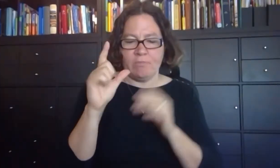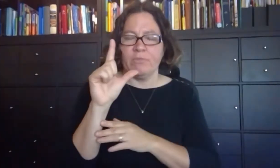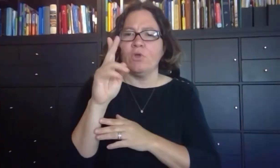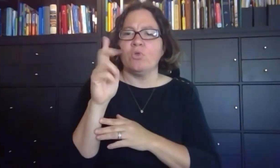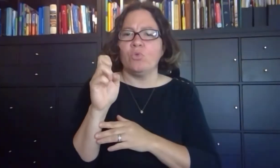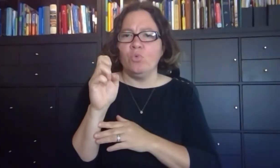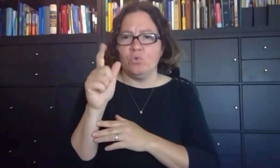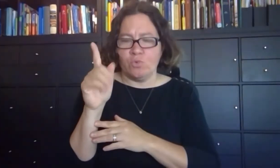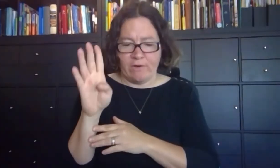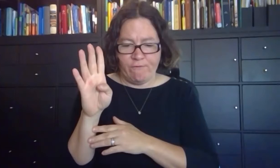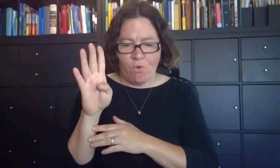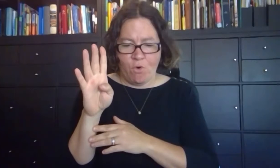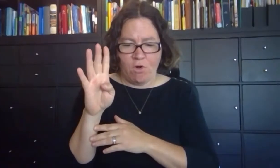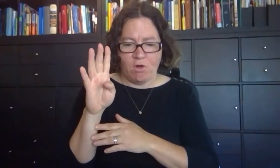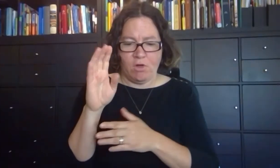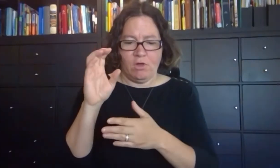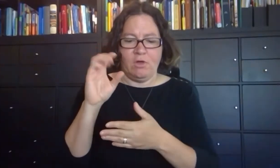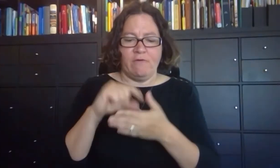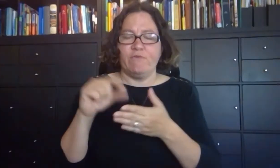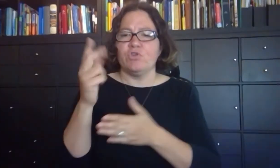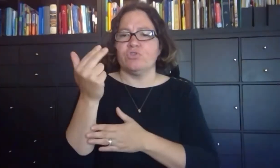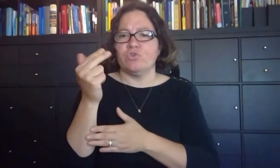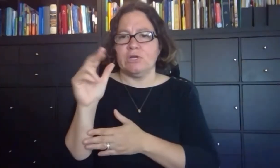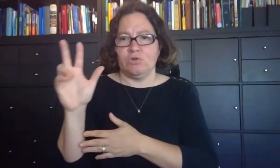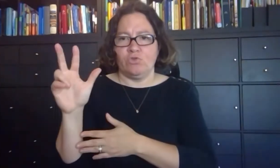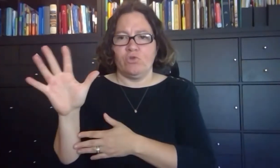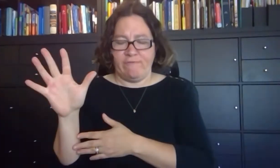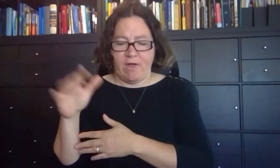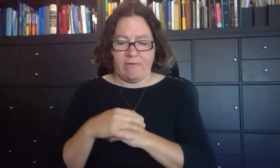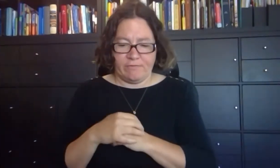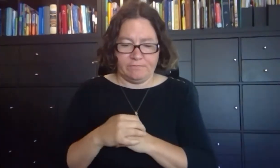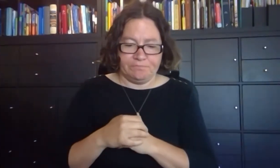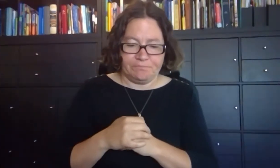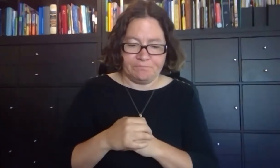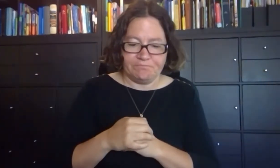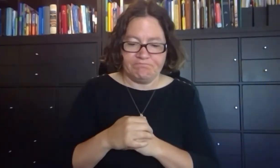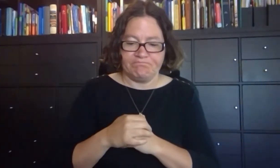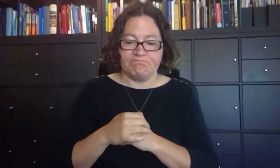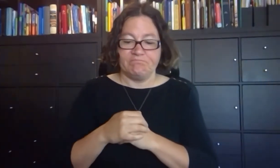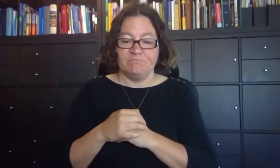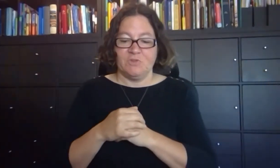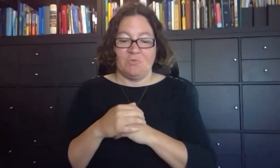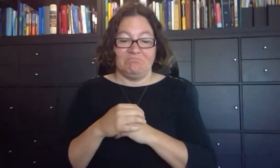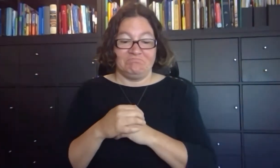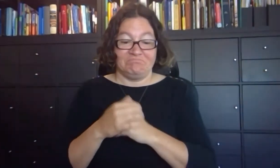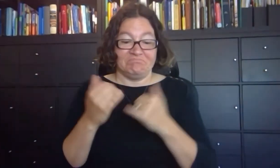Let us read through the gospel and see what happens. The Gospel of Luke, chapter 24, verses 13